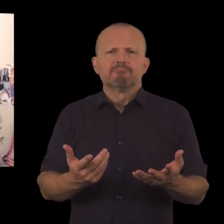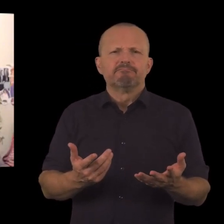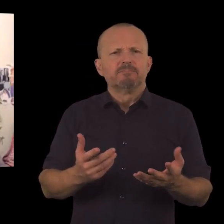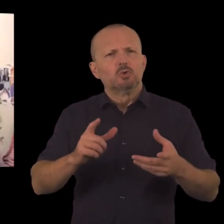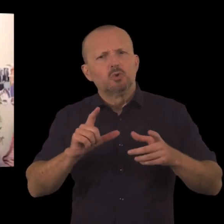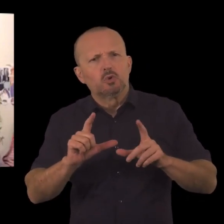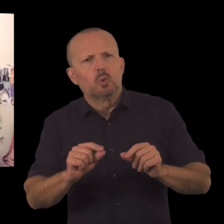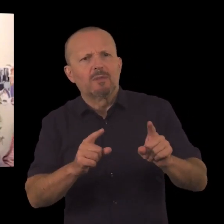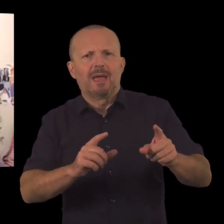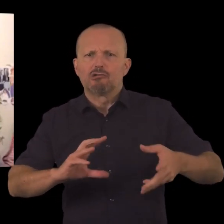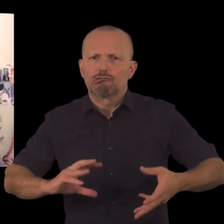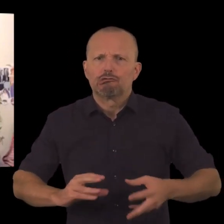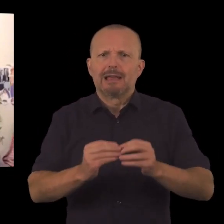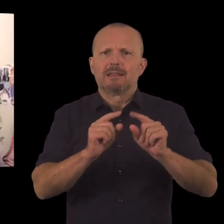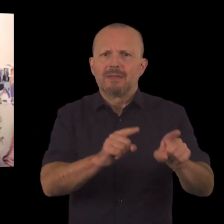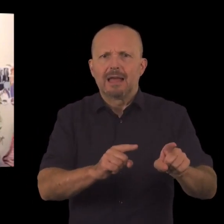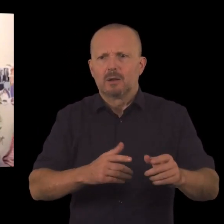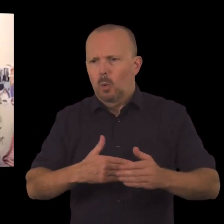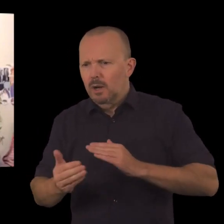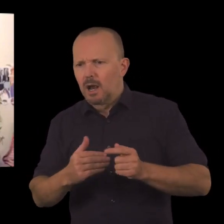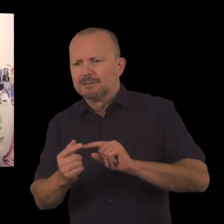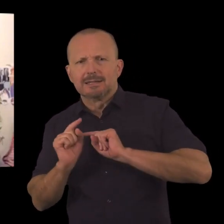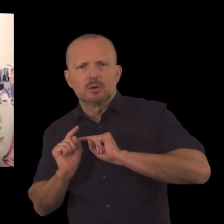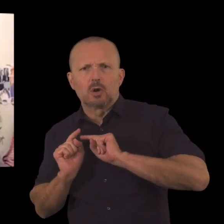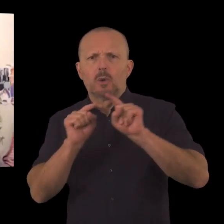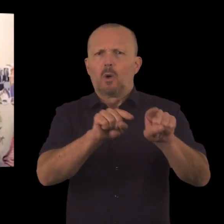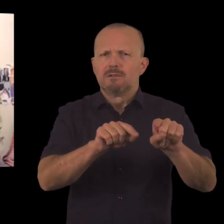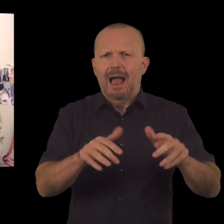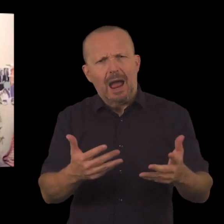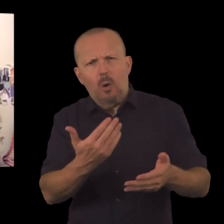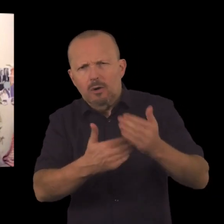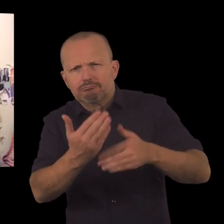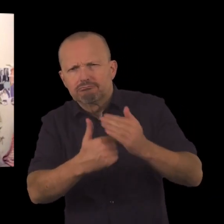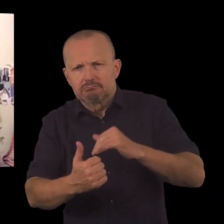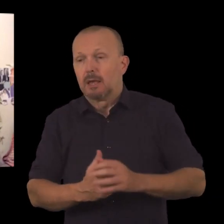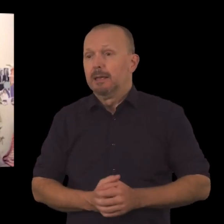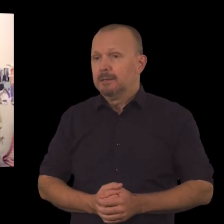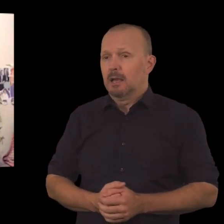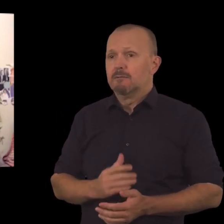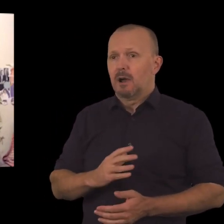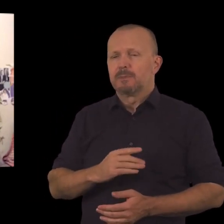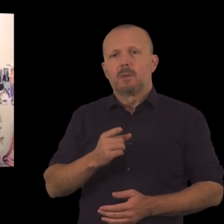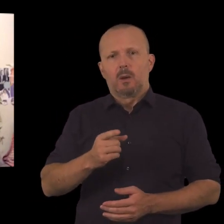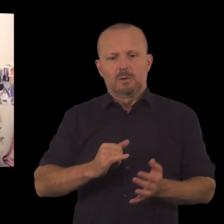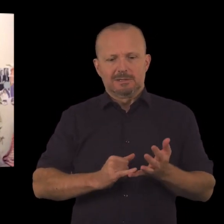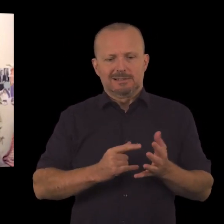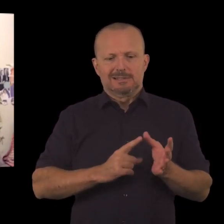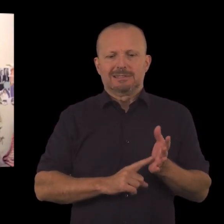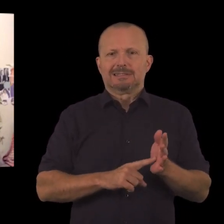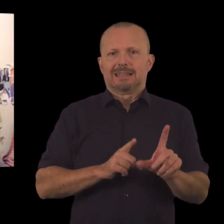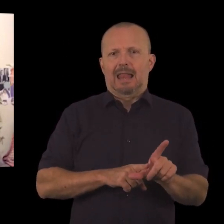you spoke about the great event you guys are going to overseas. So how did that come about?